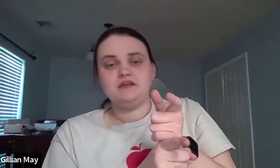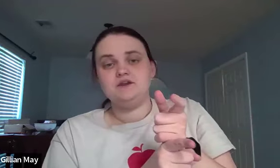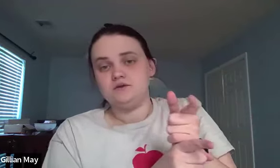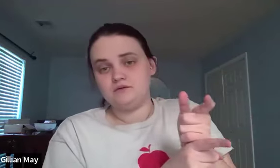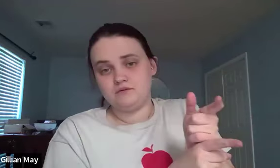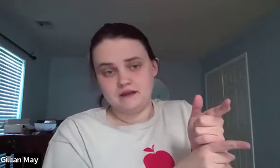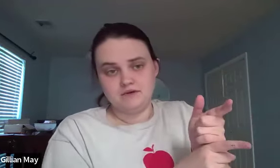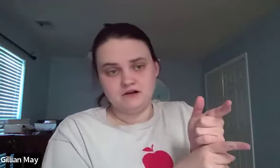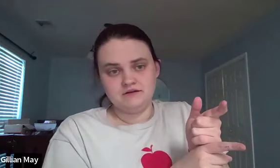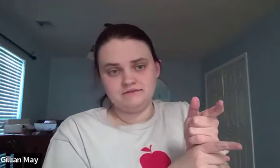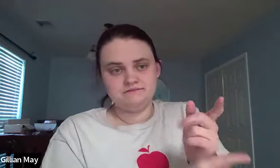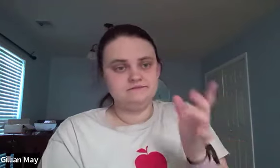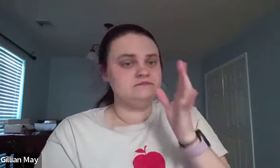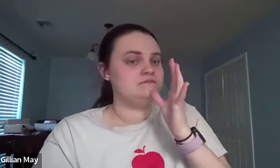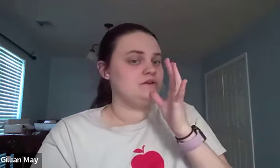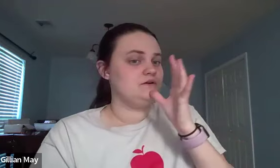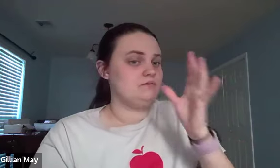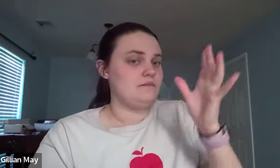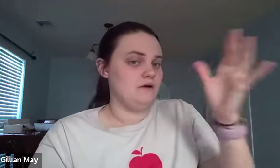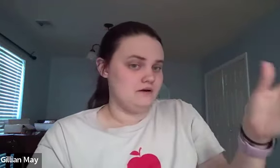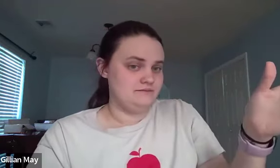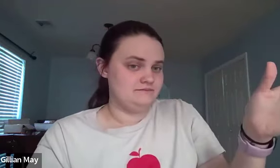then grandma, grandma,